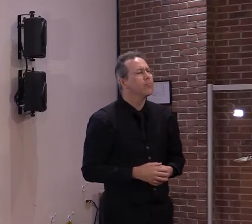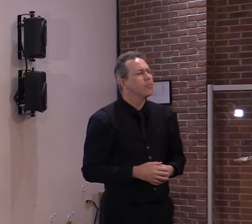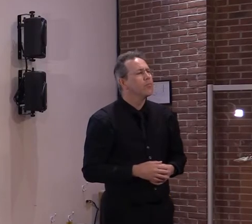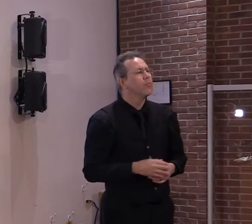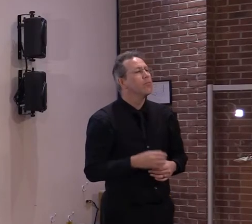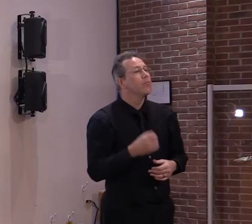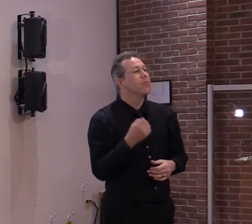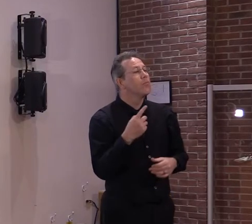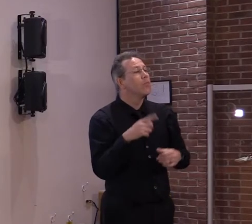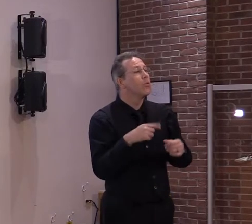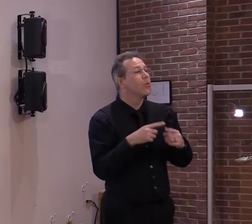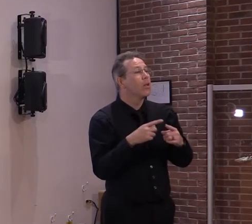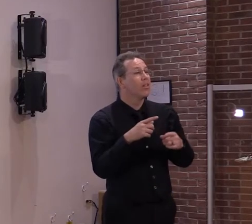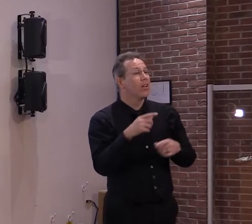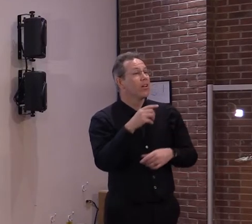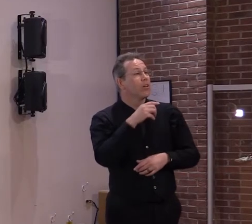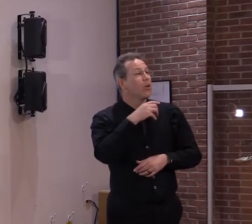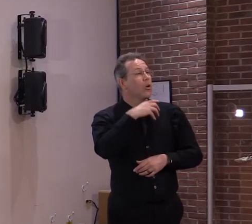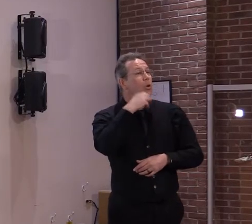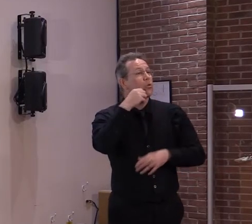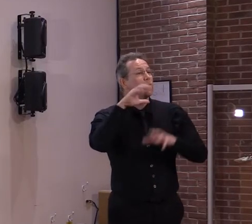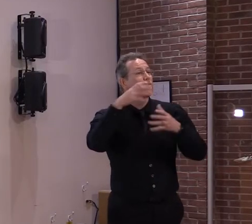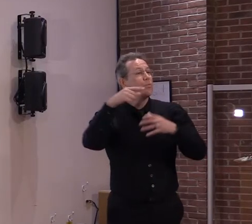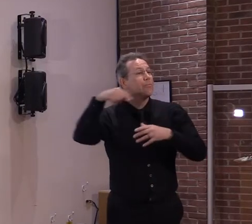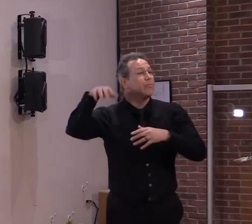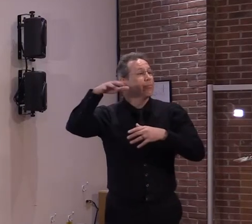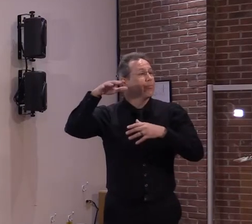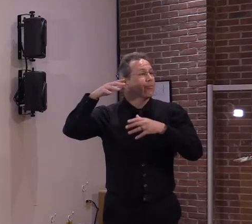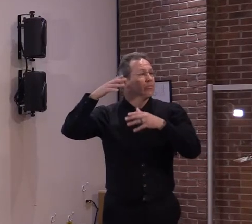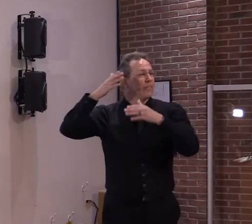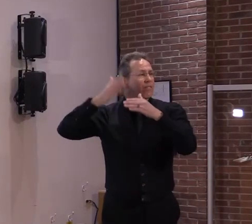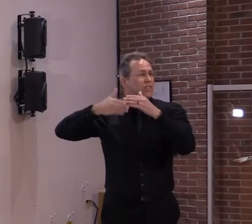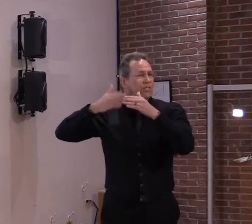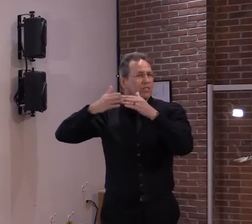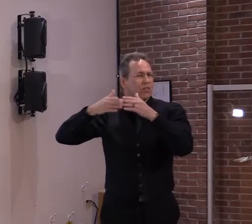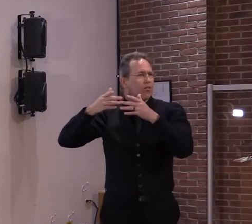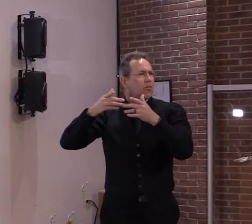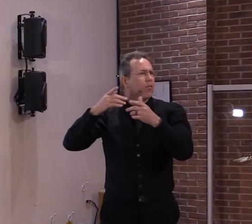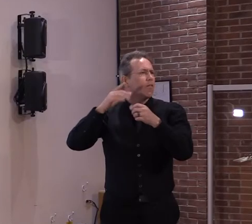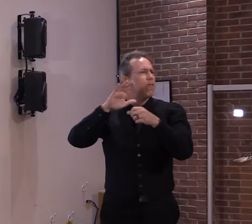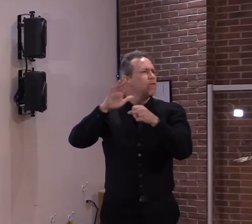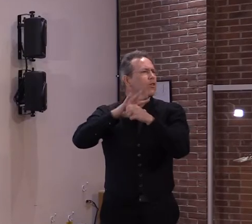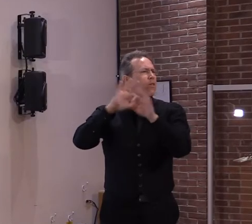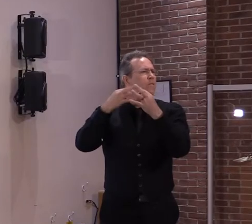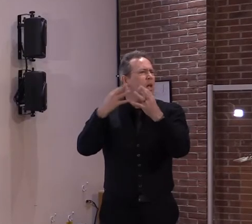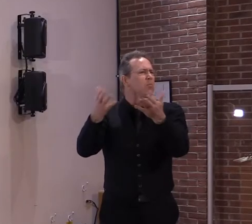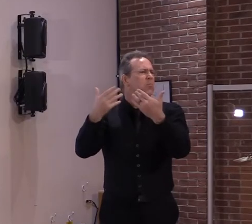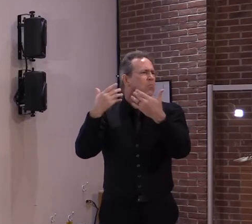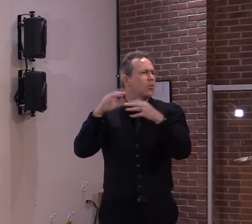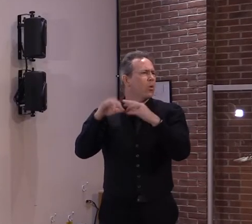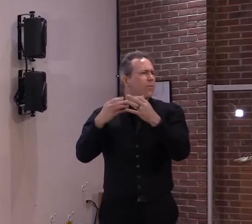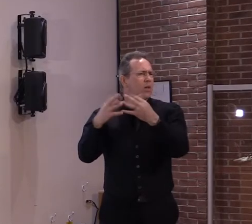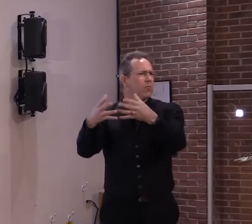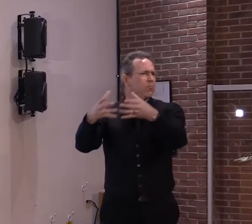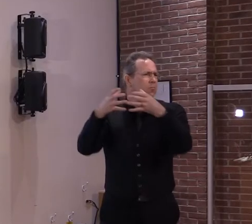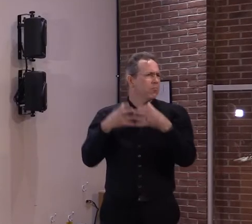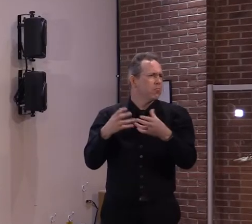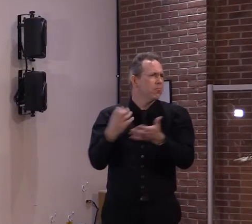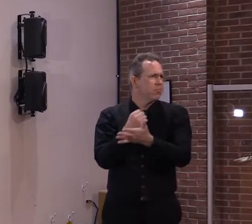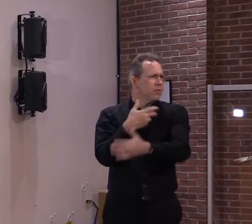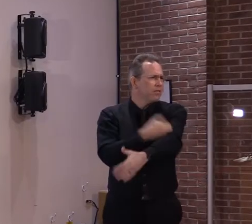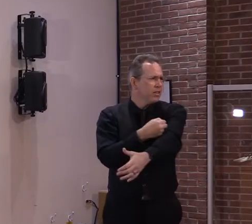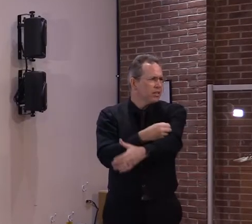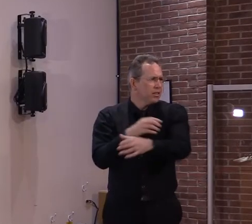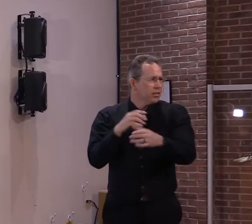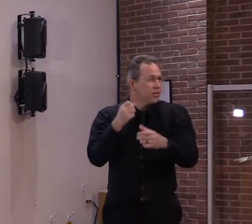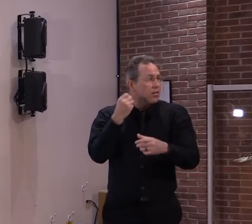generations in the household, so that one individual early on could, in their